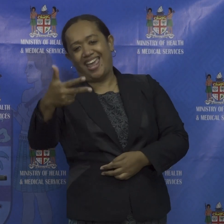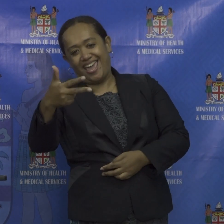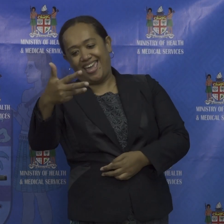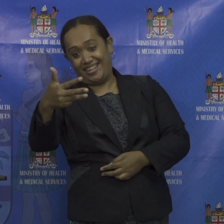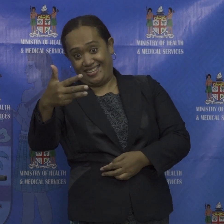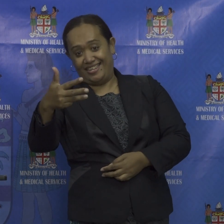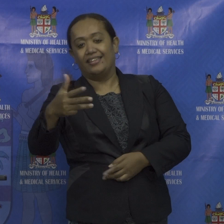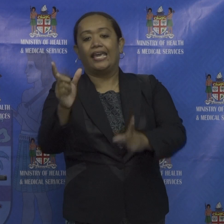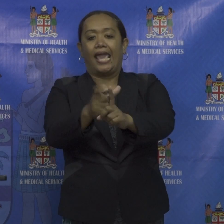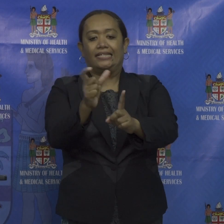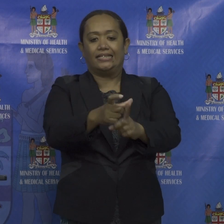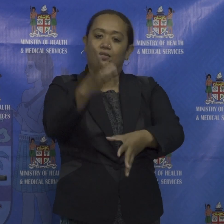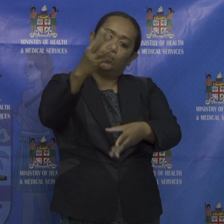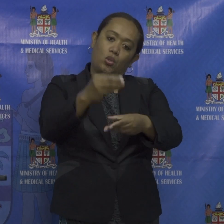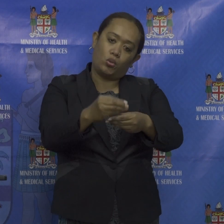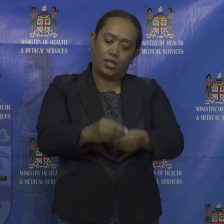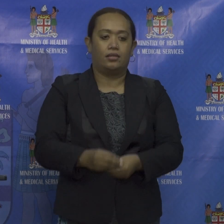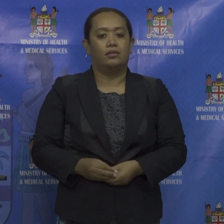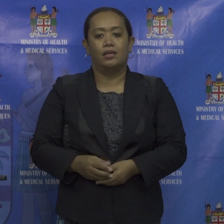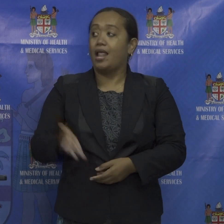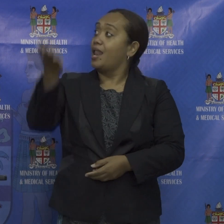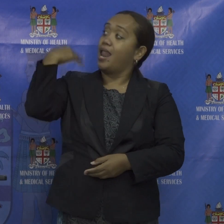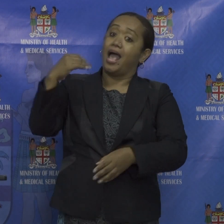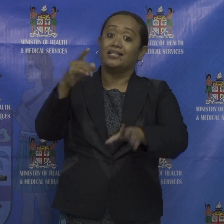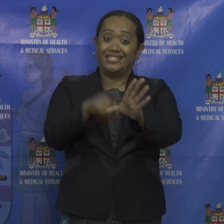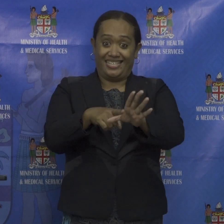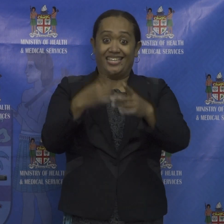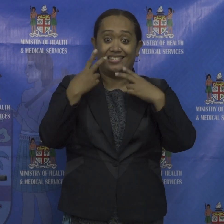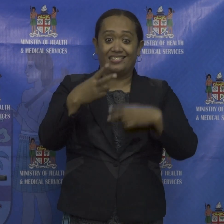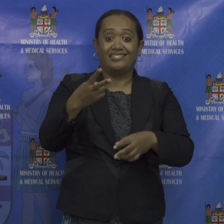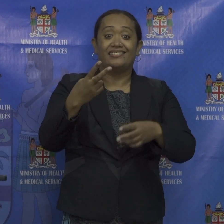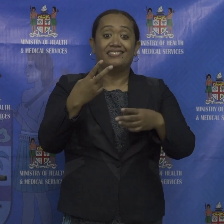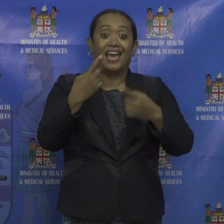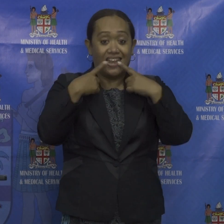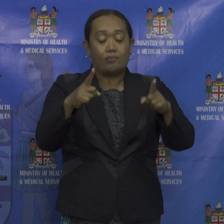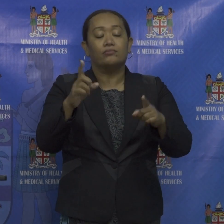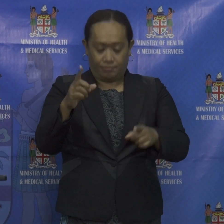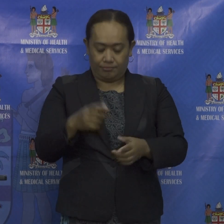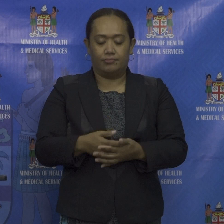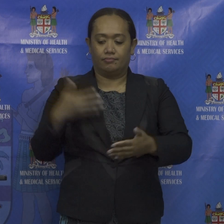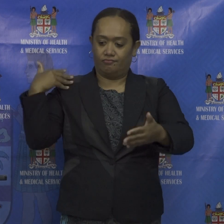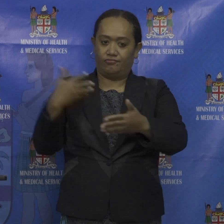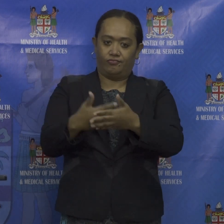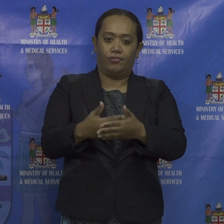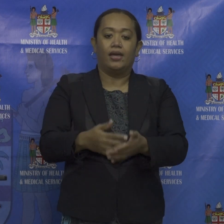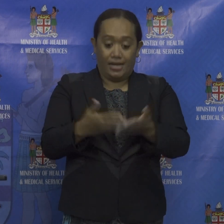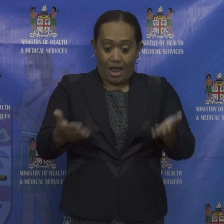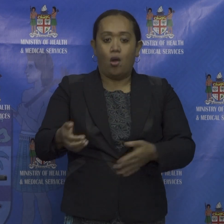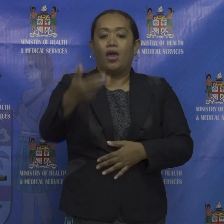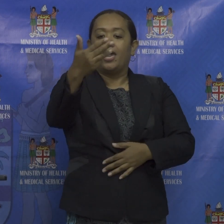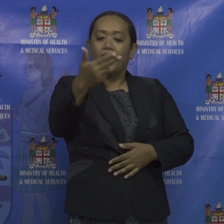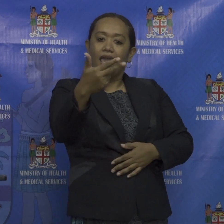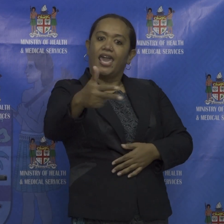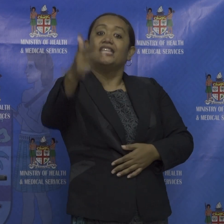first case was announced last year on March the 19th. And we've had 84 recoveries and now